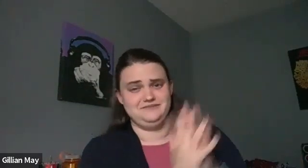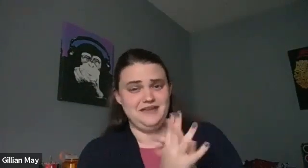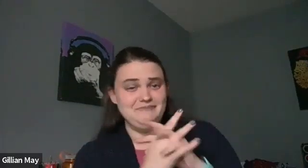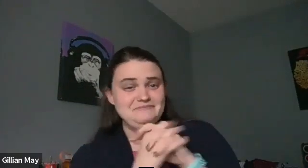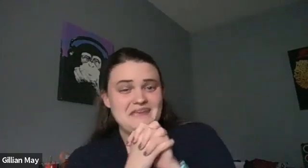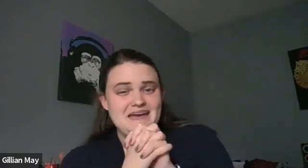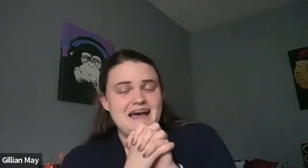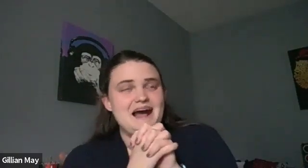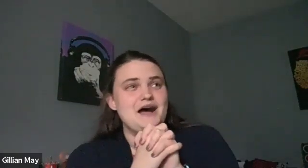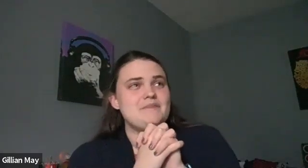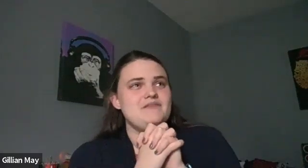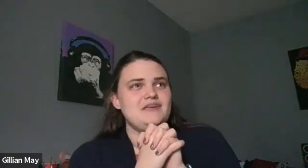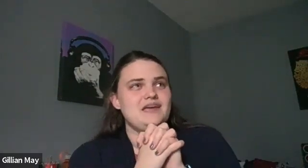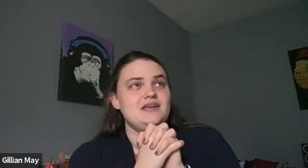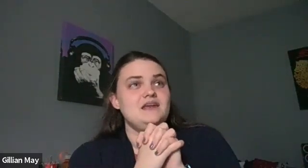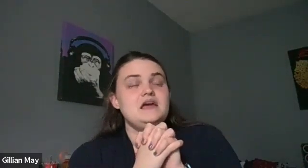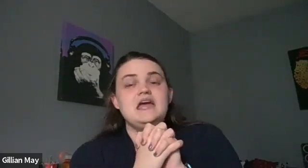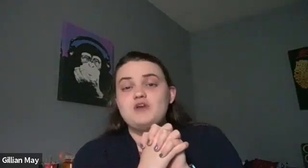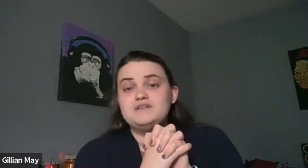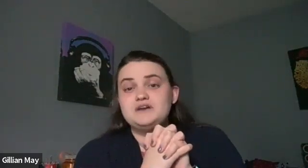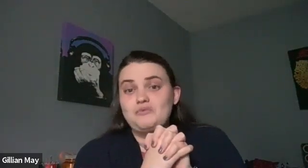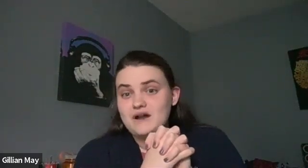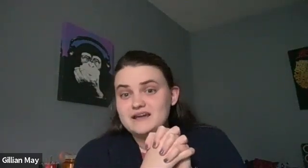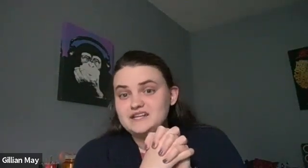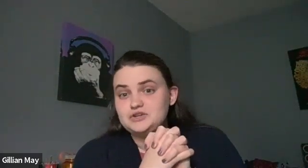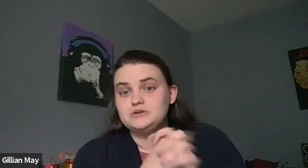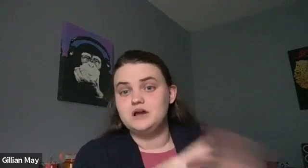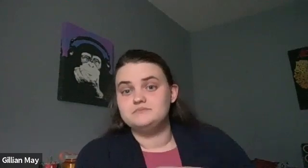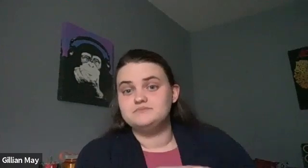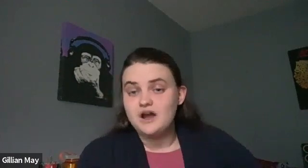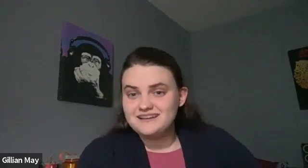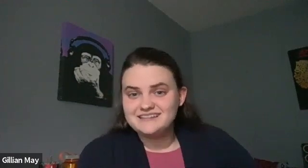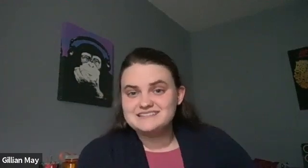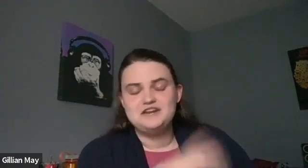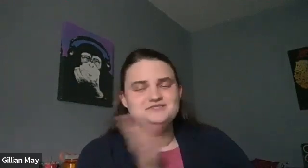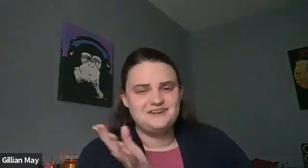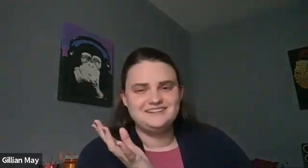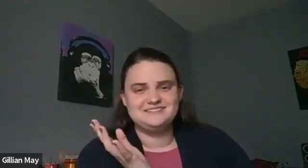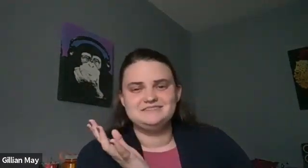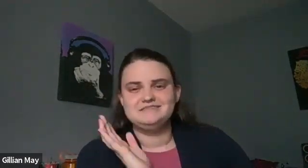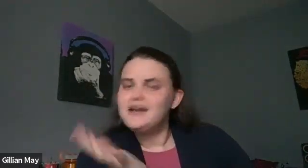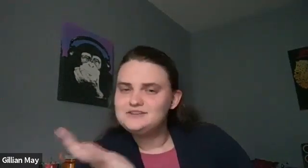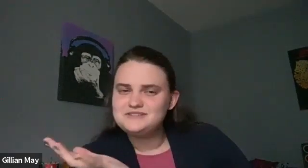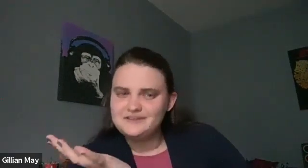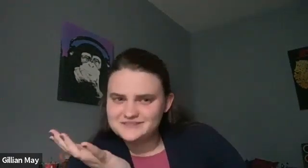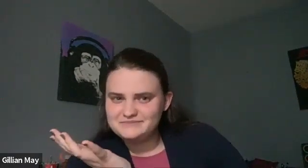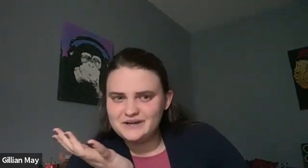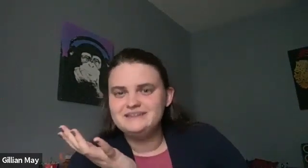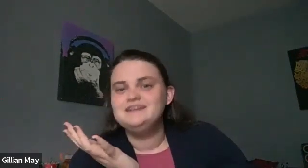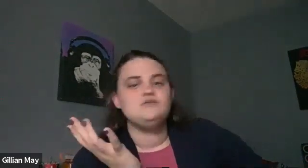that. And then if you have like a run in your stockings, I know stockings are not used often, but